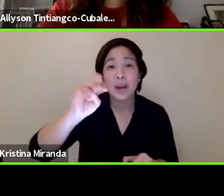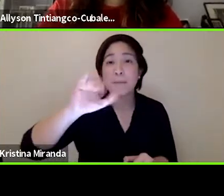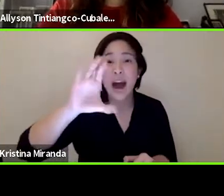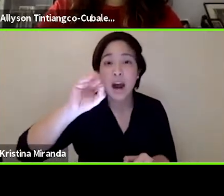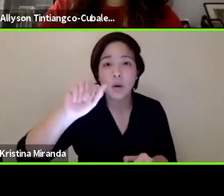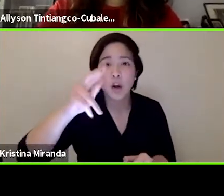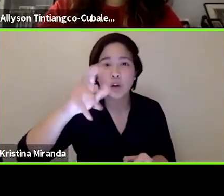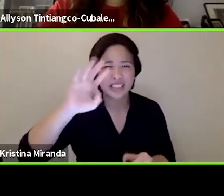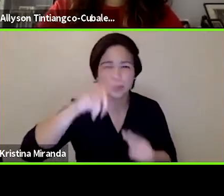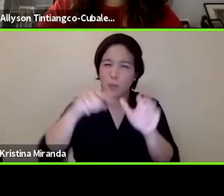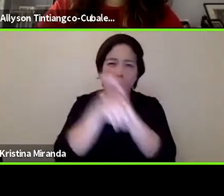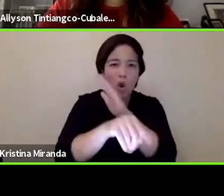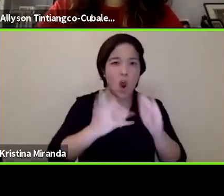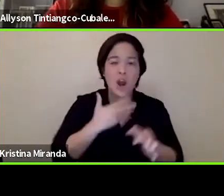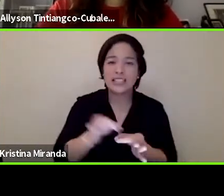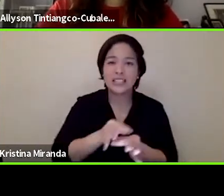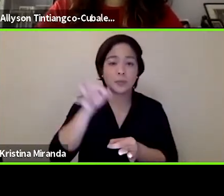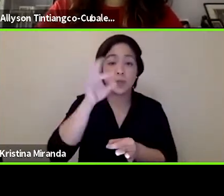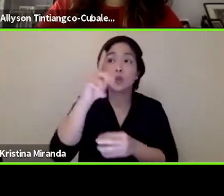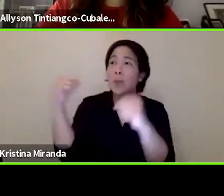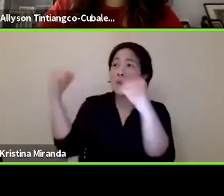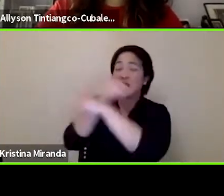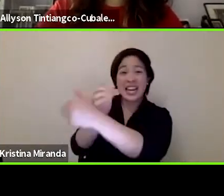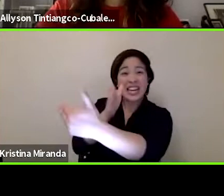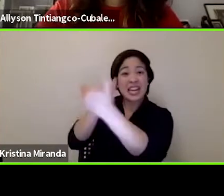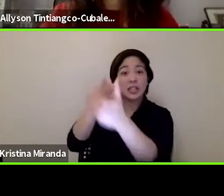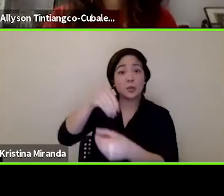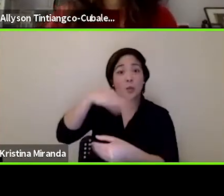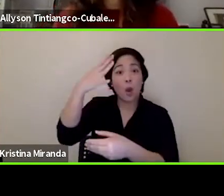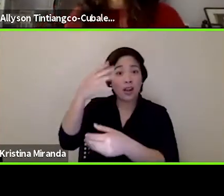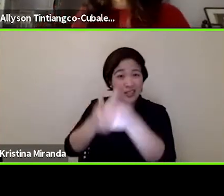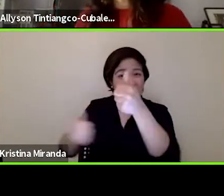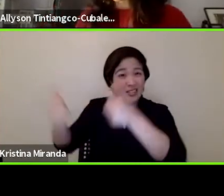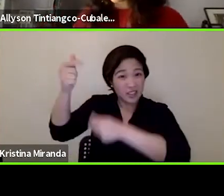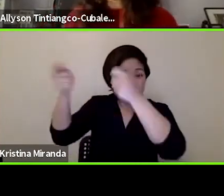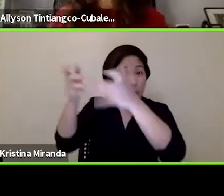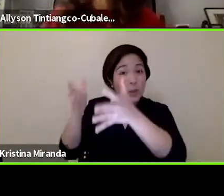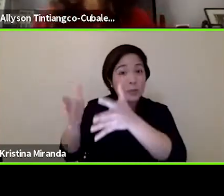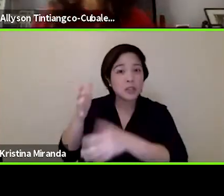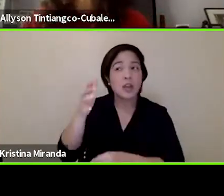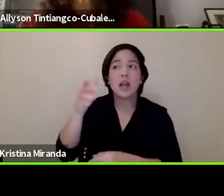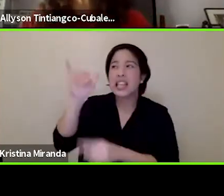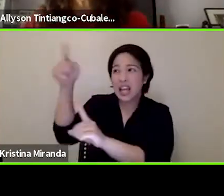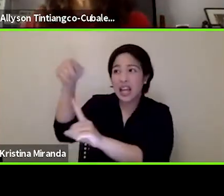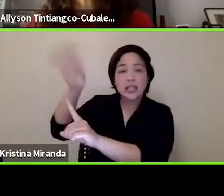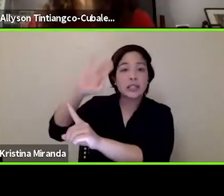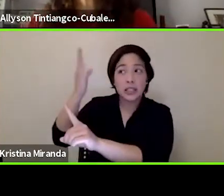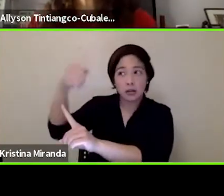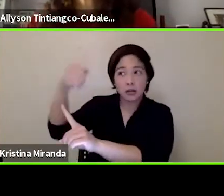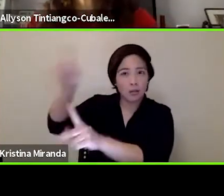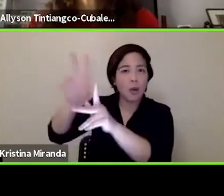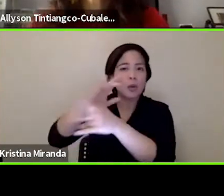So the fight against white supremacy is something that you will also gain from.